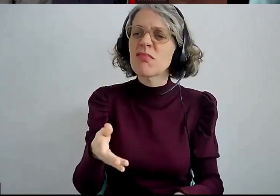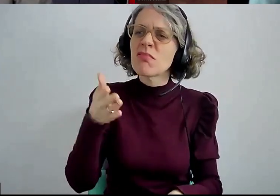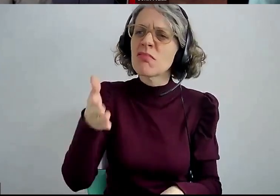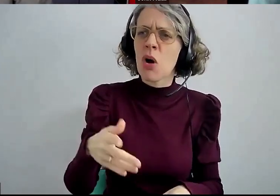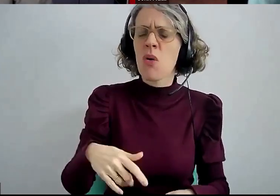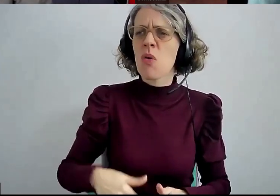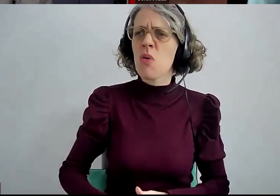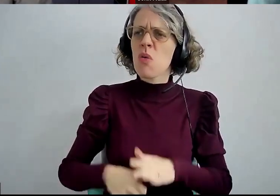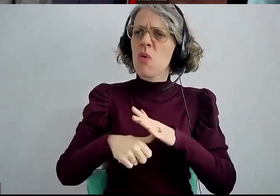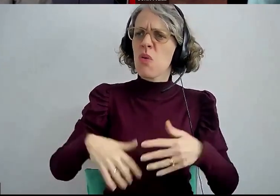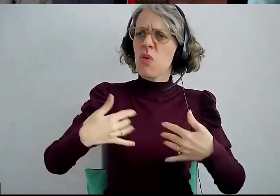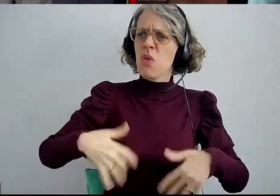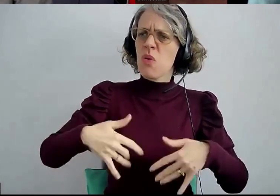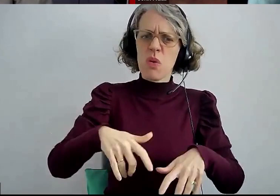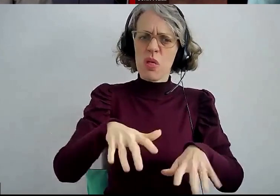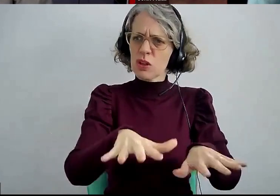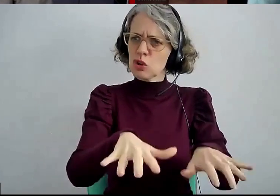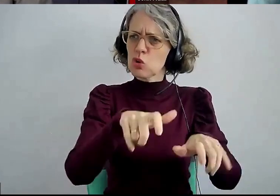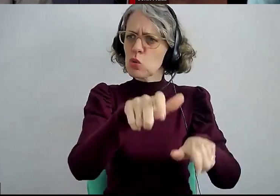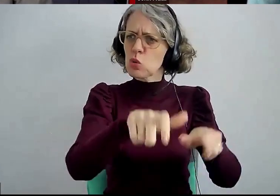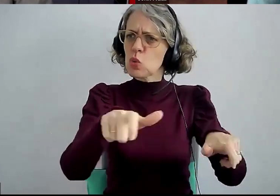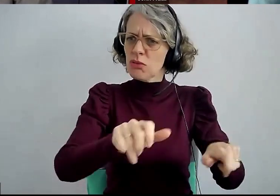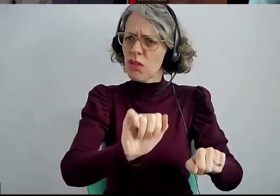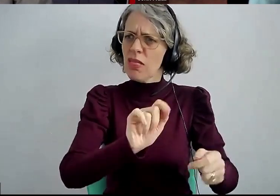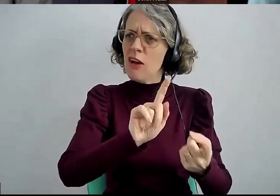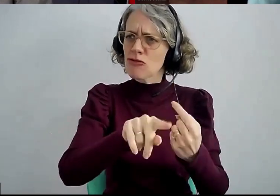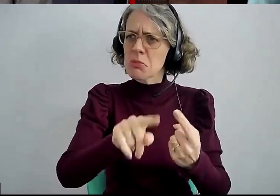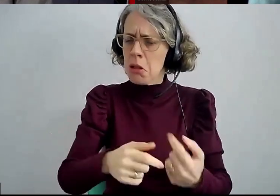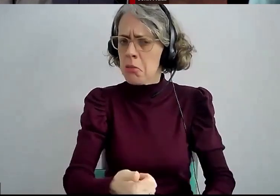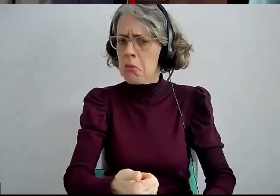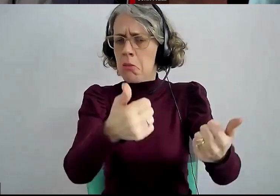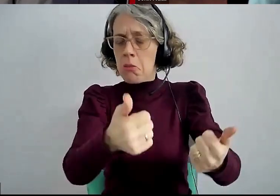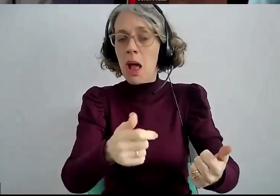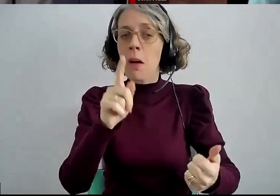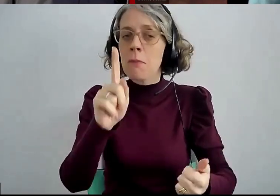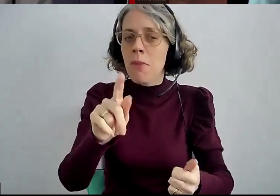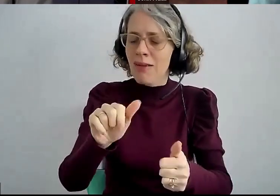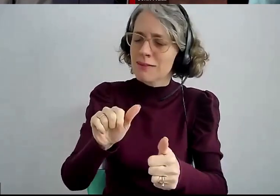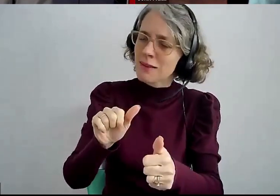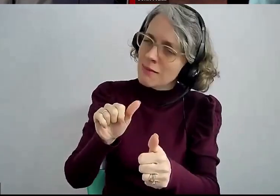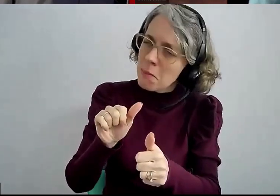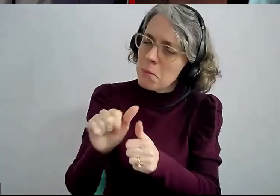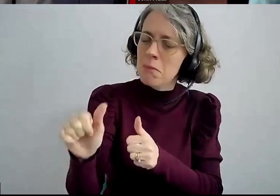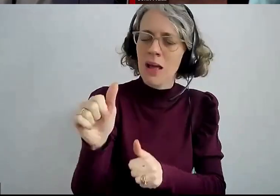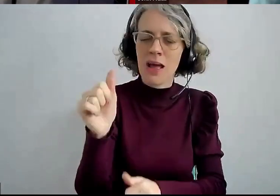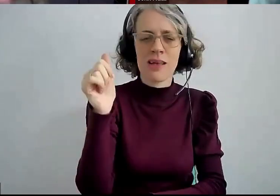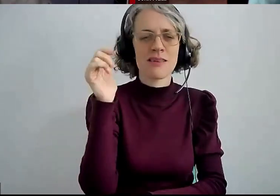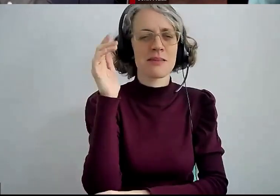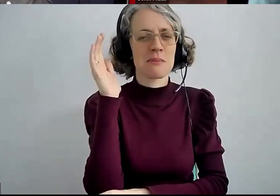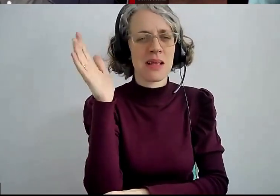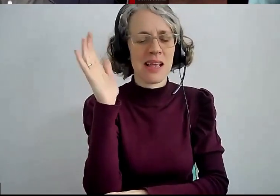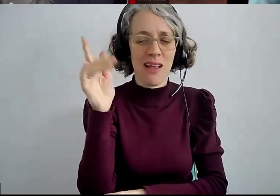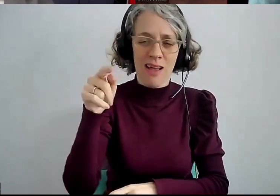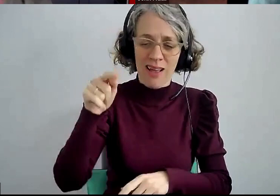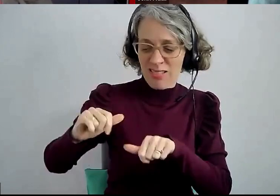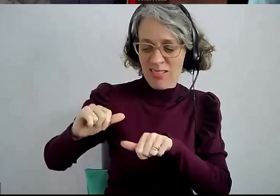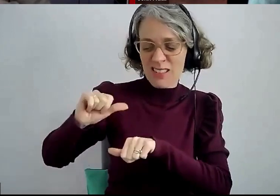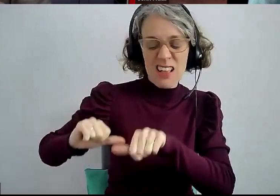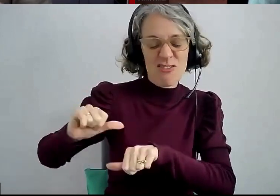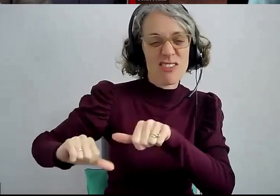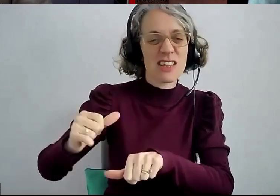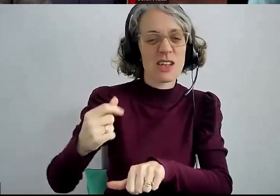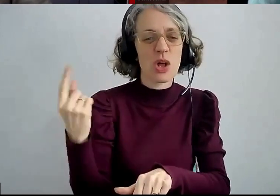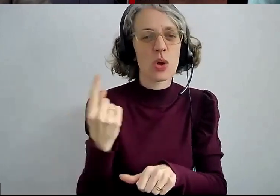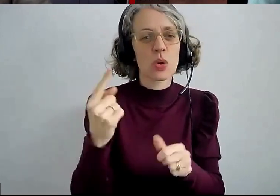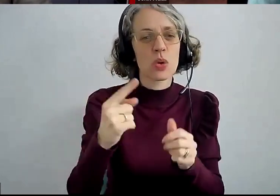response. But arguably the greatest speaker on this series was